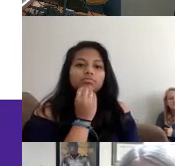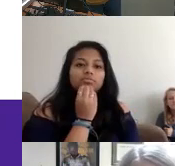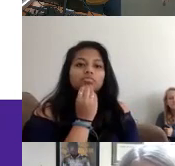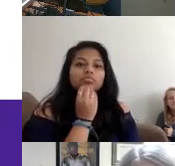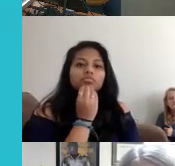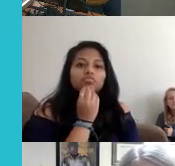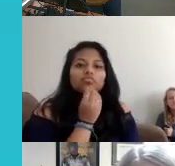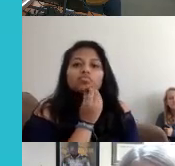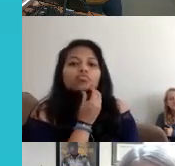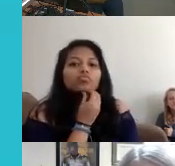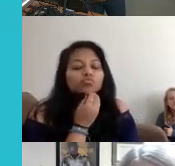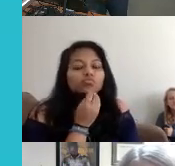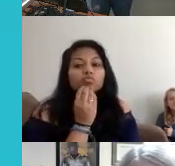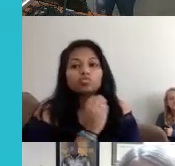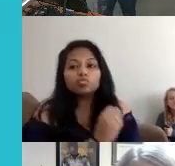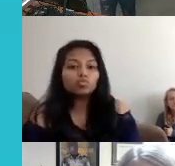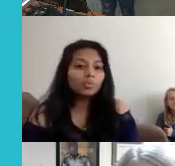yours.